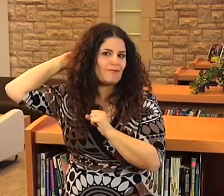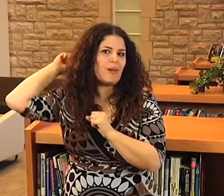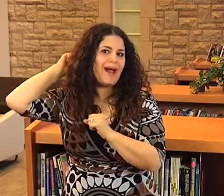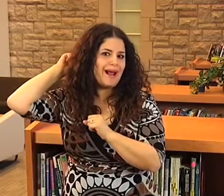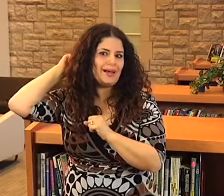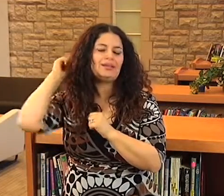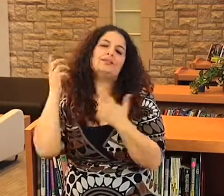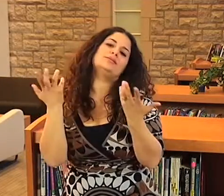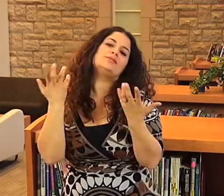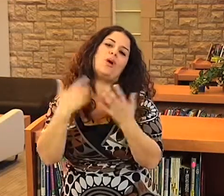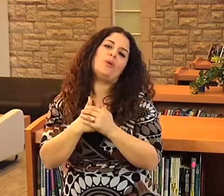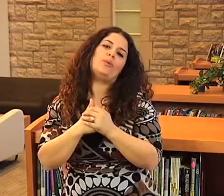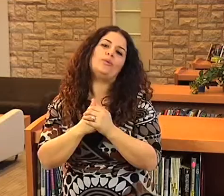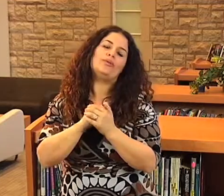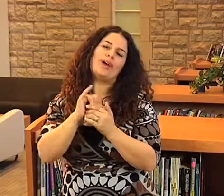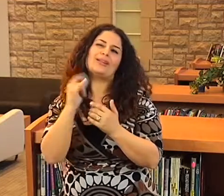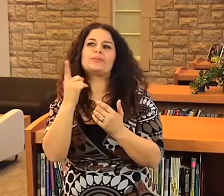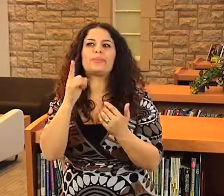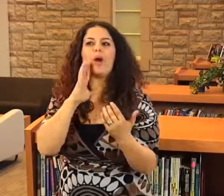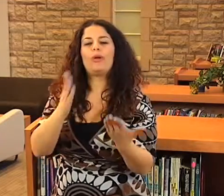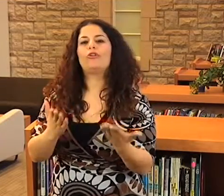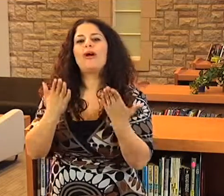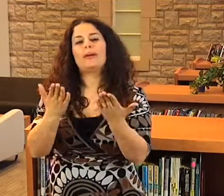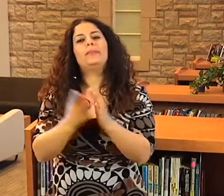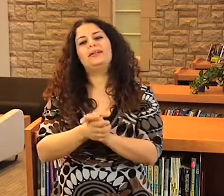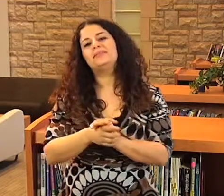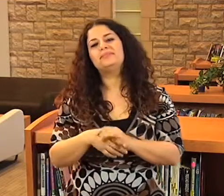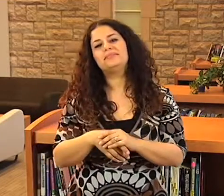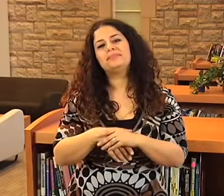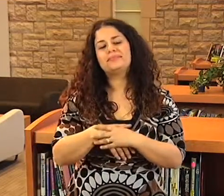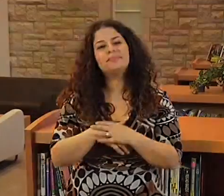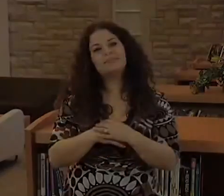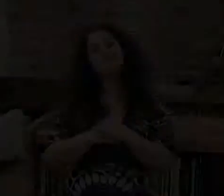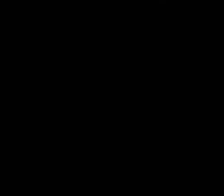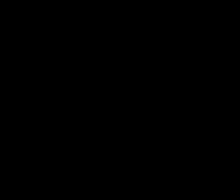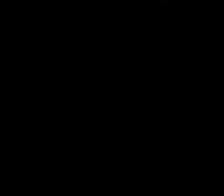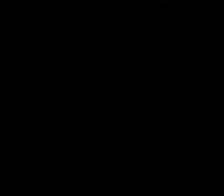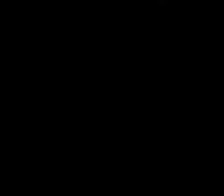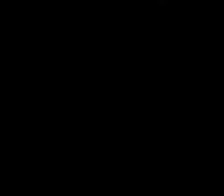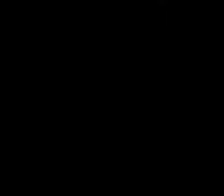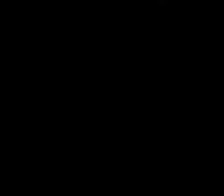maintain and keep those things in the back of my mind always? Those are my recommendations.